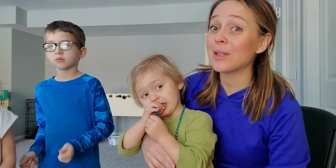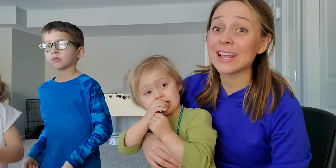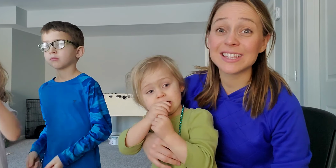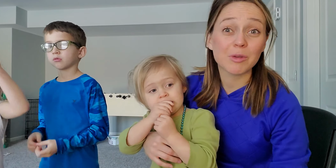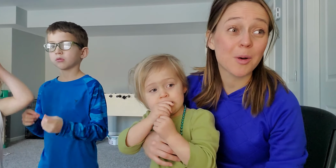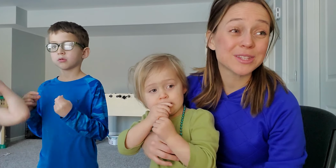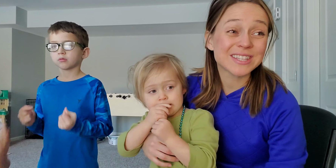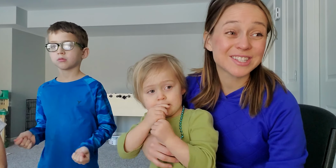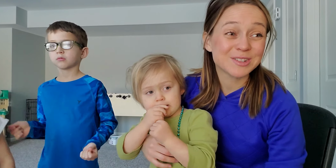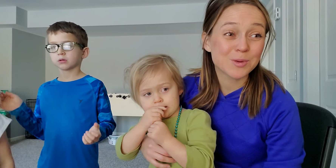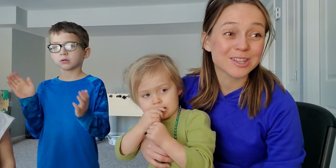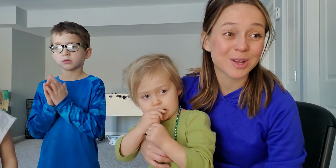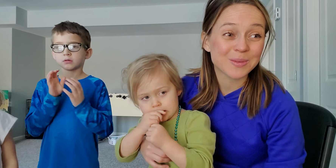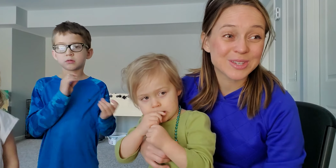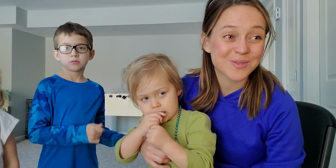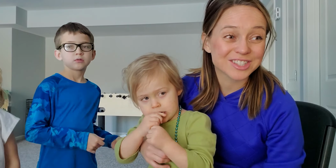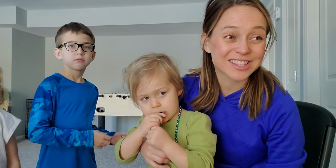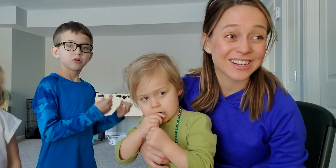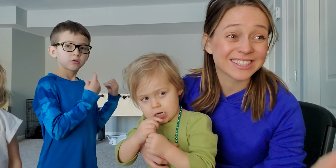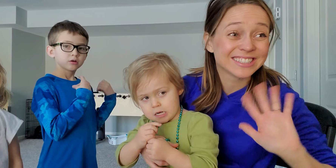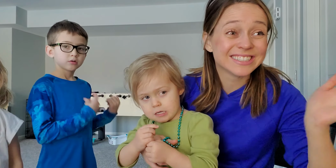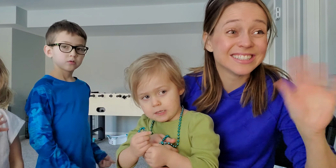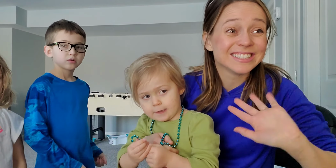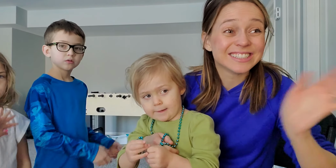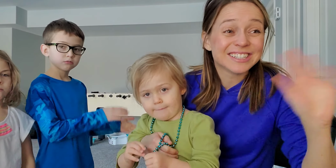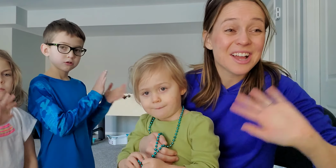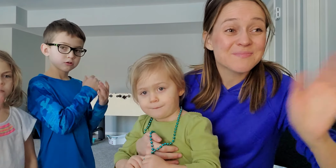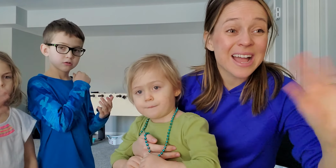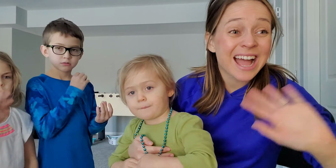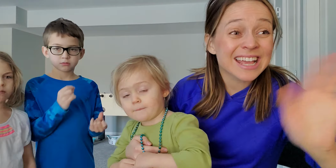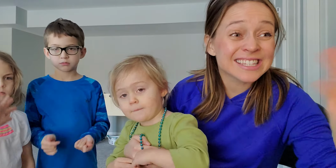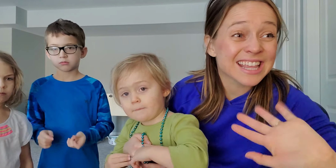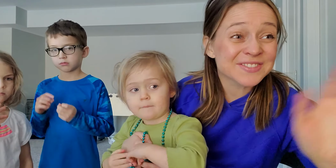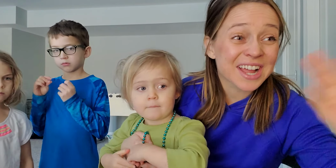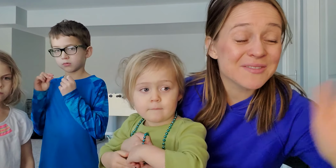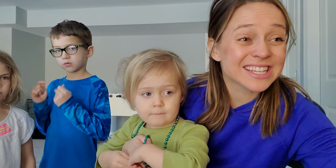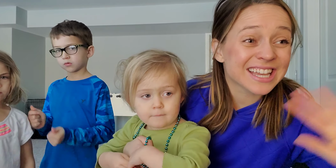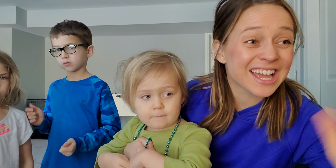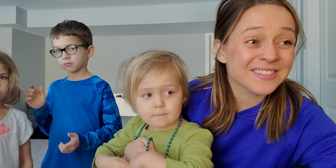place. And we'll be posting this on YouTube also, so you can watch it there. Bye, guys. Thanks for coming this time.